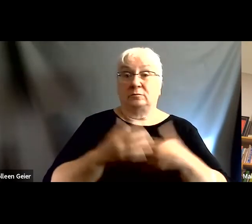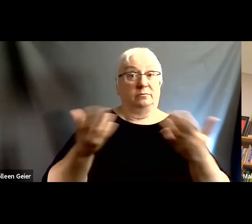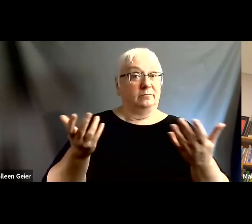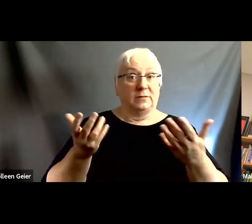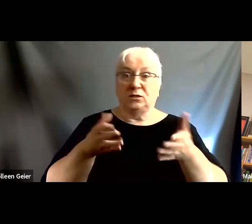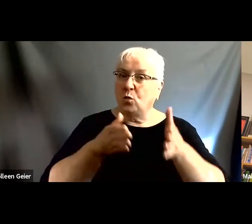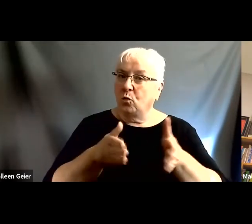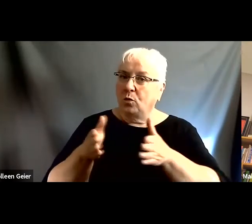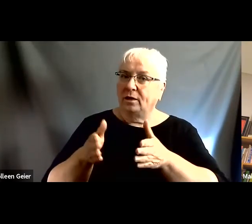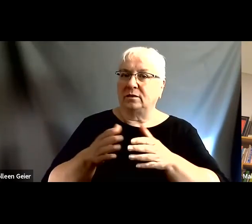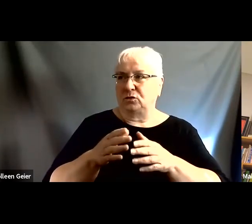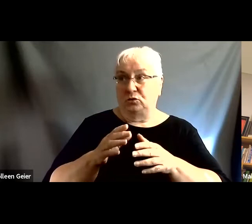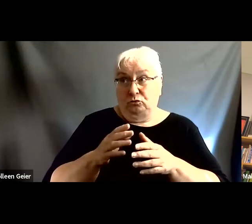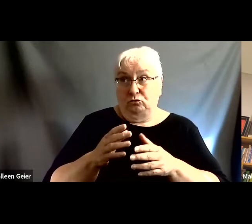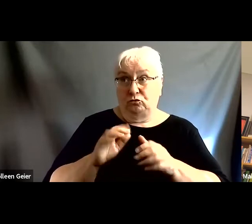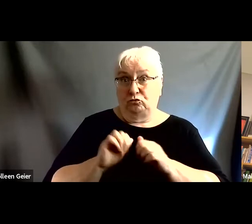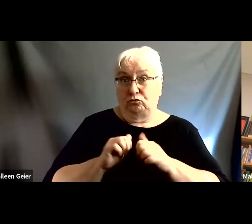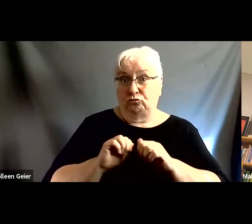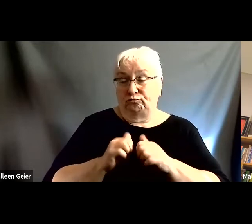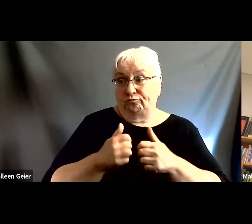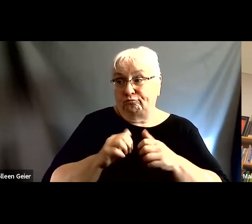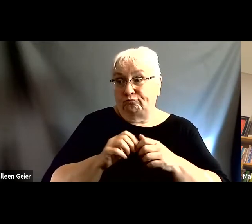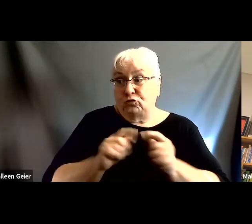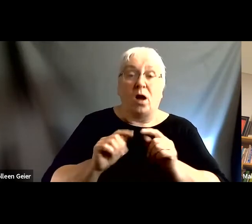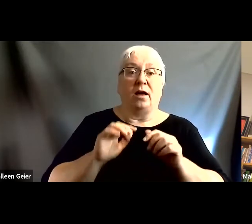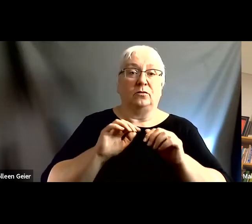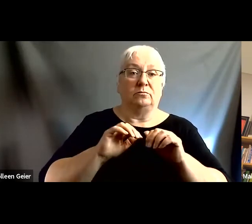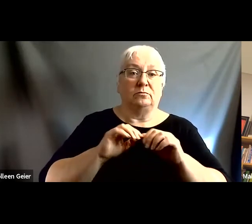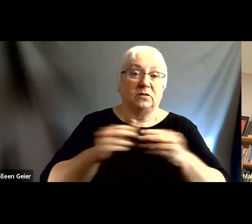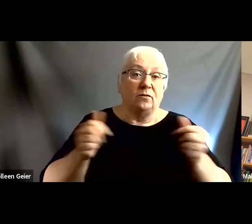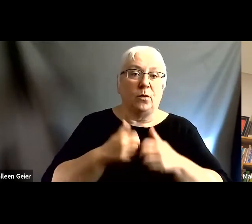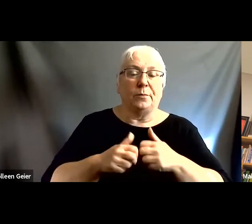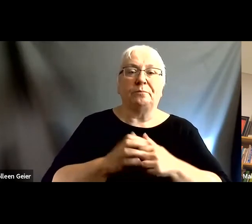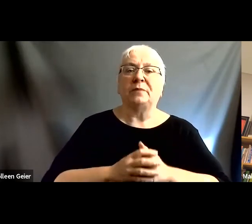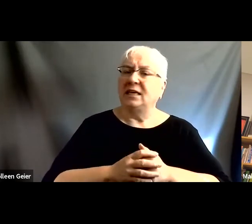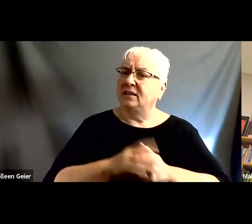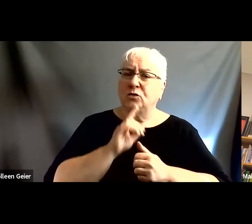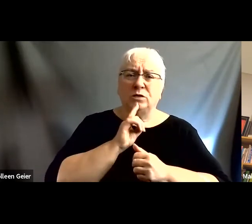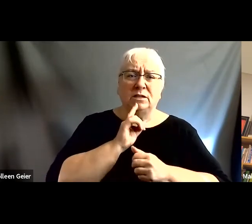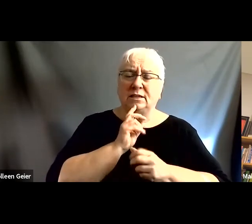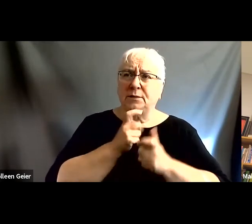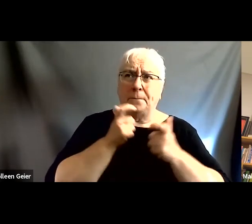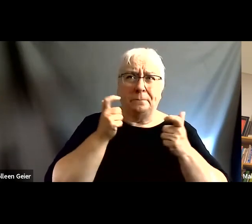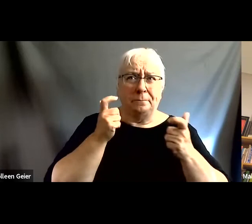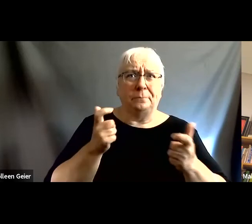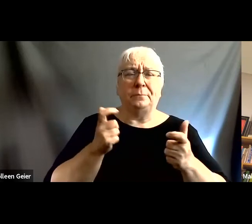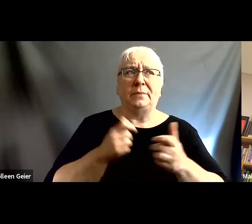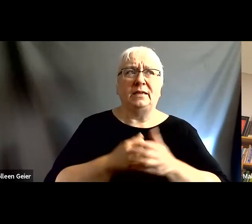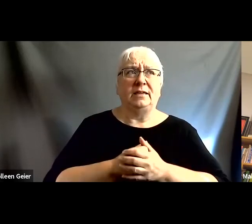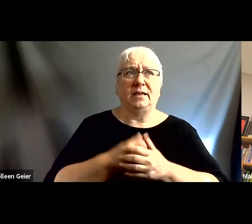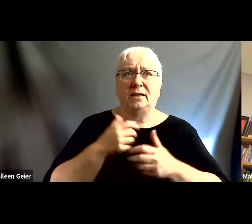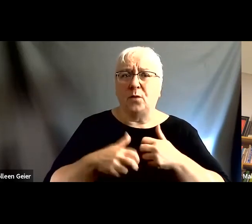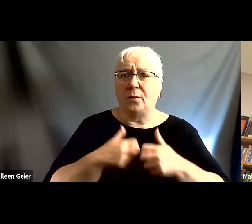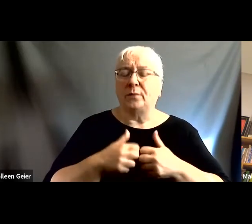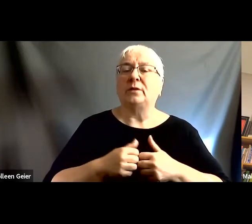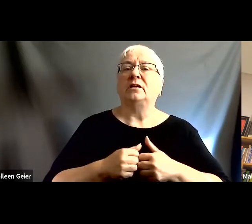quite an insurmountable problem, the way I see it. So all the content has to be customized. We are talking about